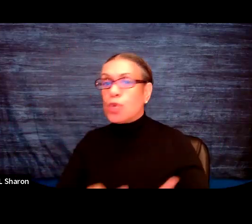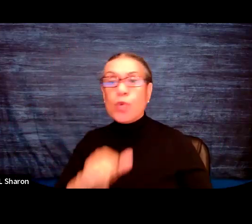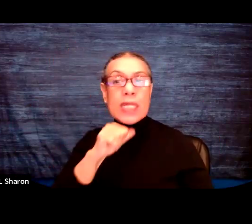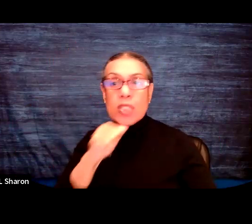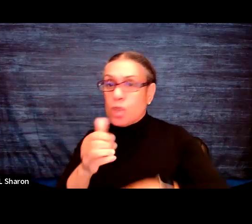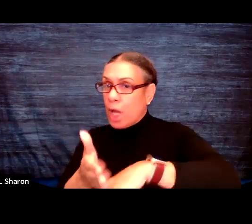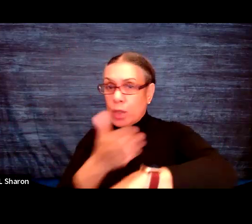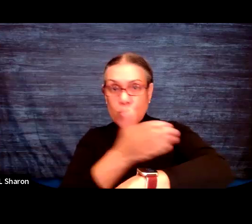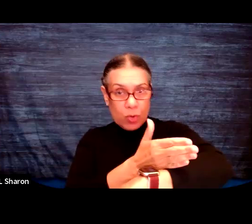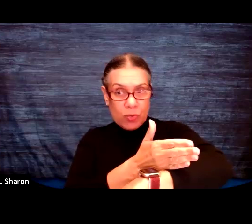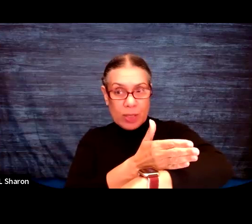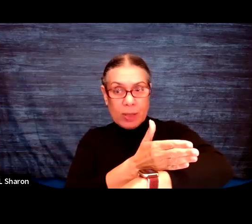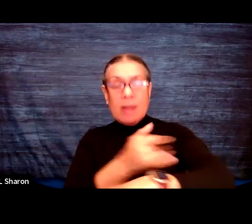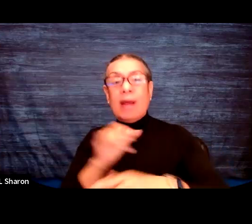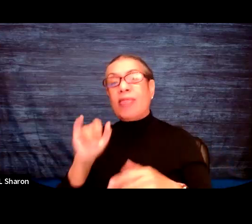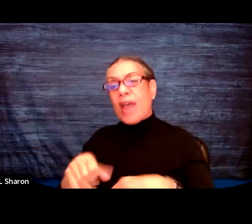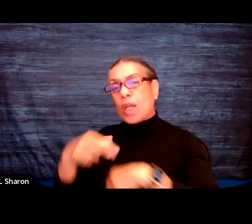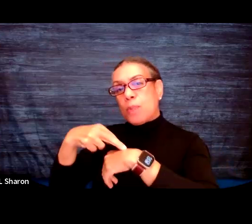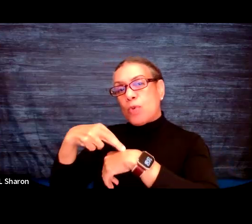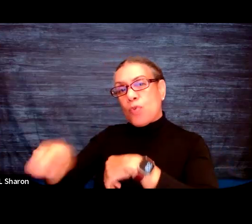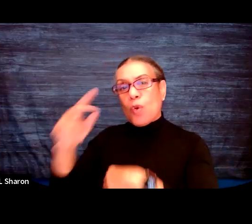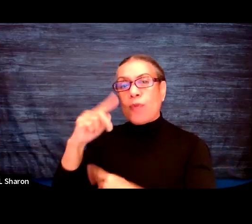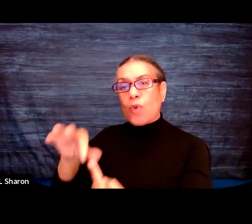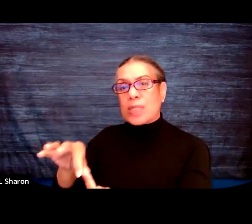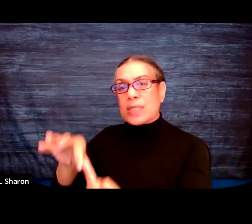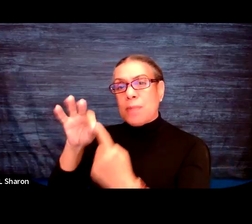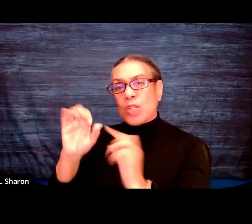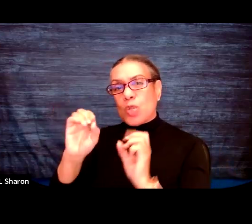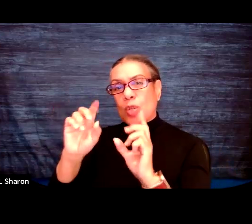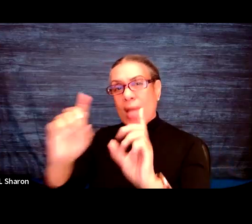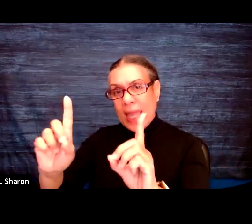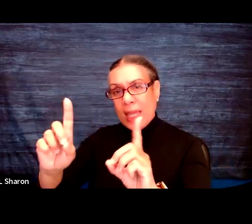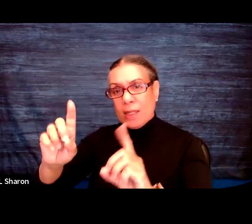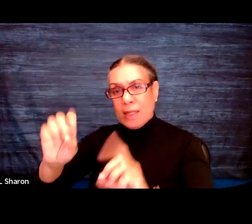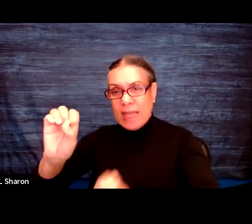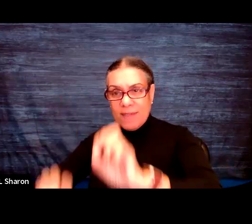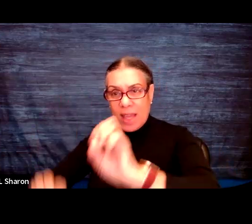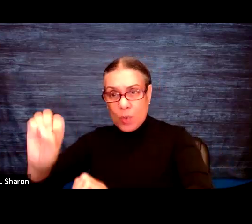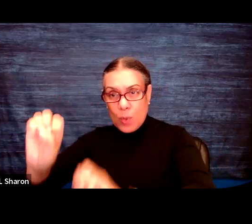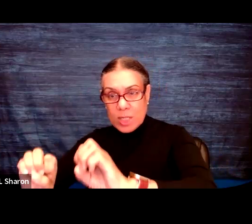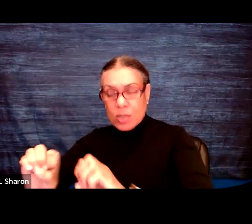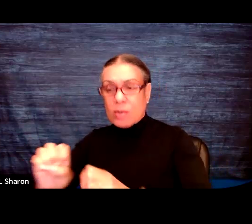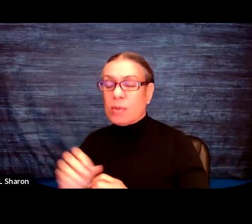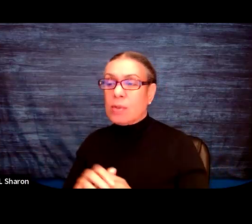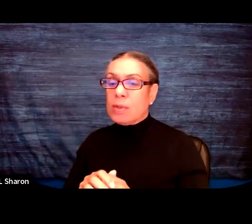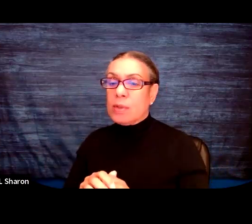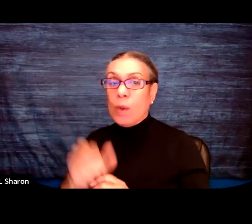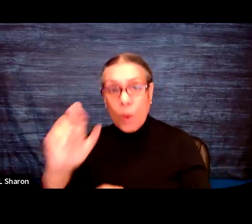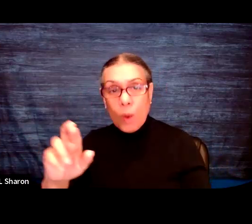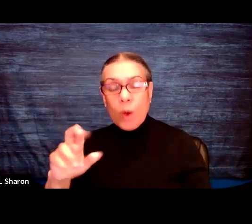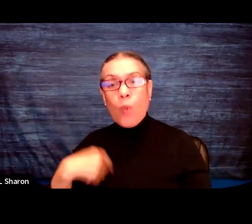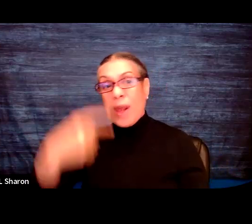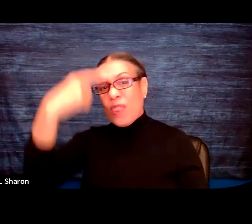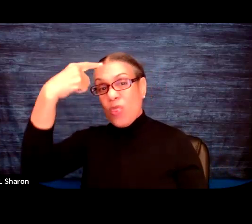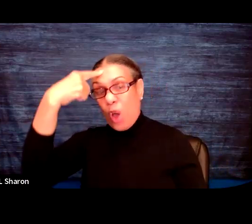progress, they could refer that for a special education evaluation. Sometimes you also say, we thought the problem